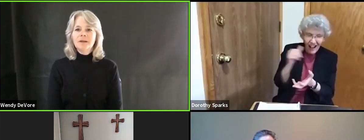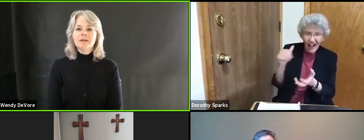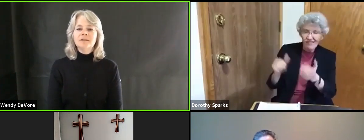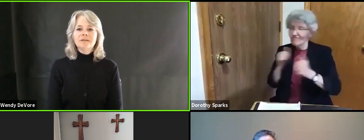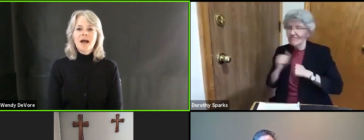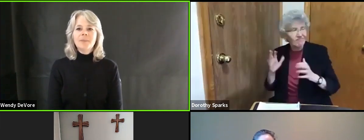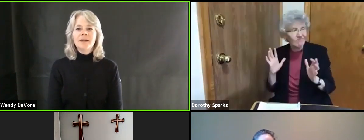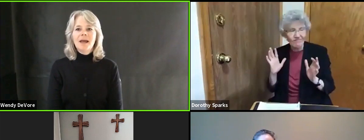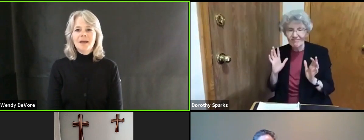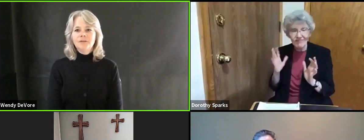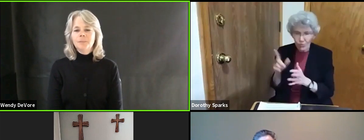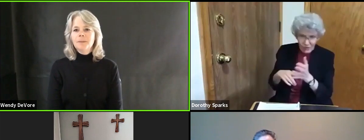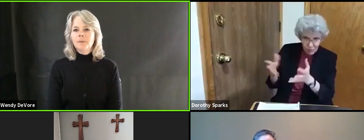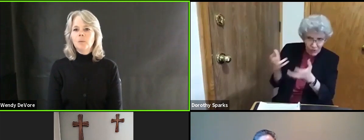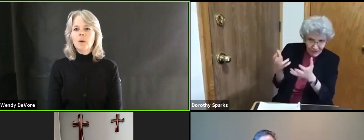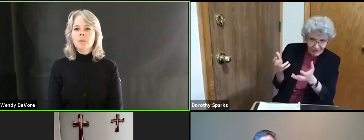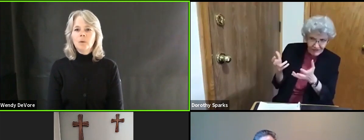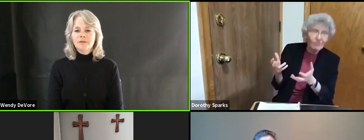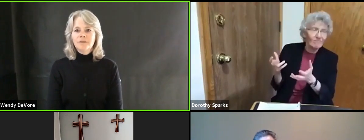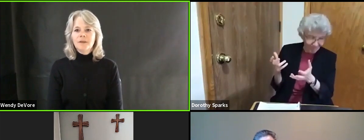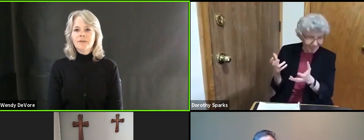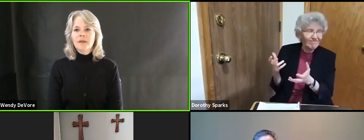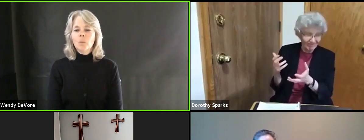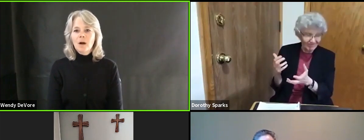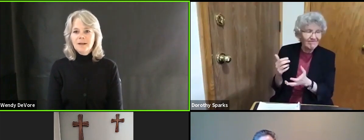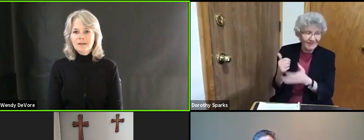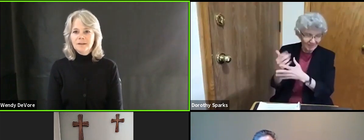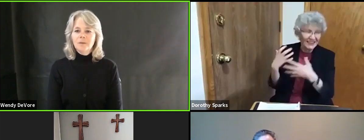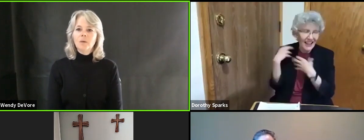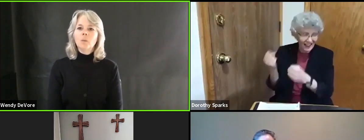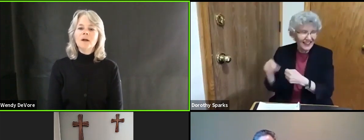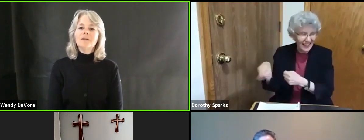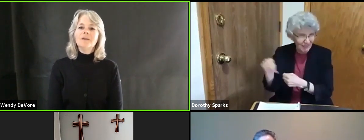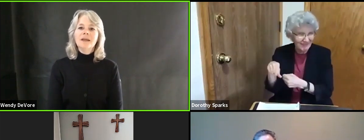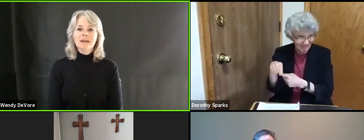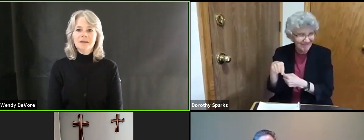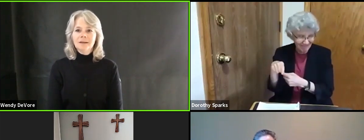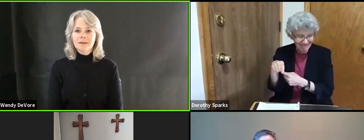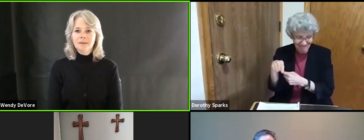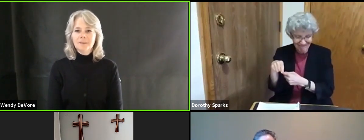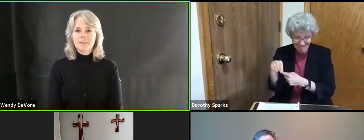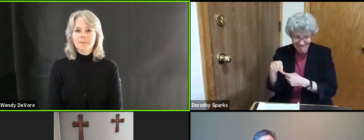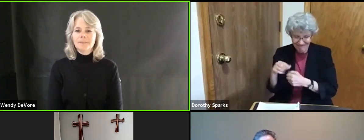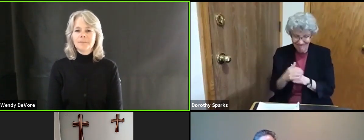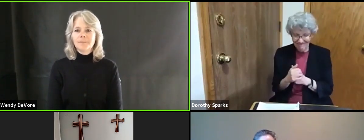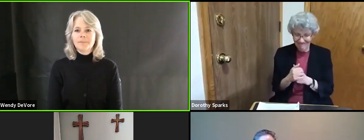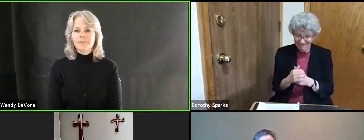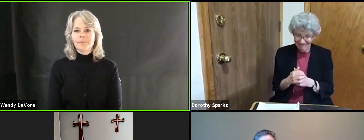time to stop and ask people what was it that they wanted or what they needed.